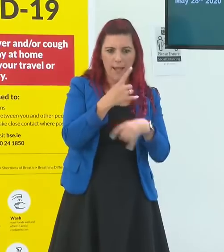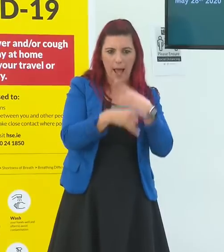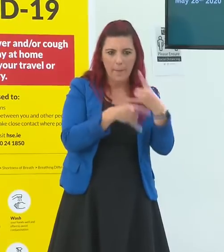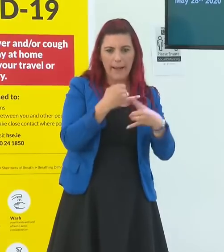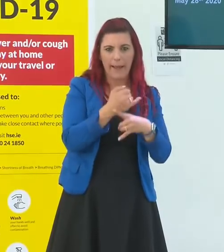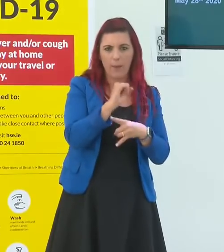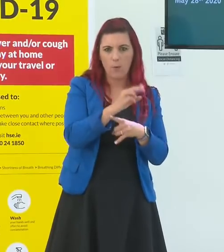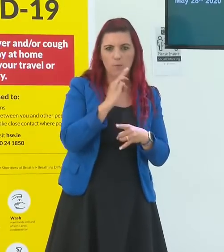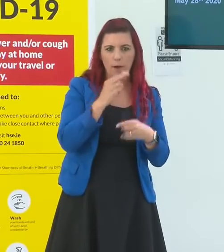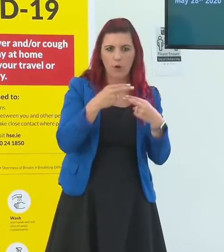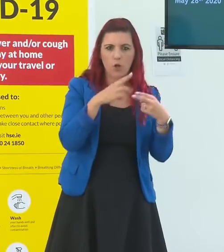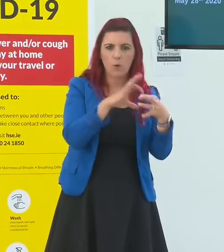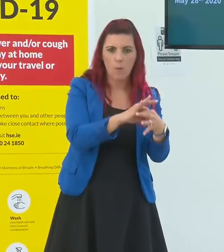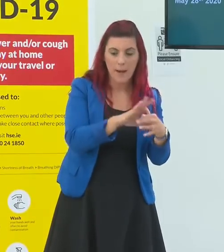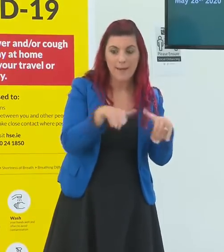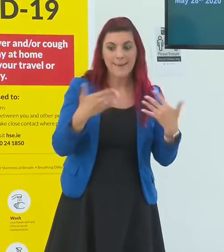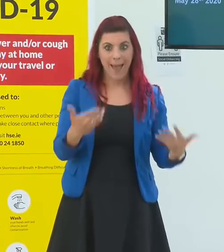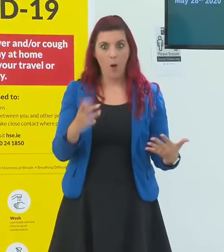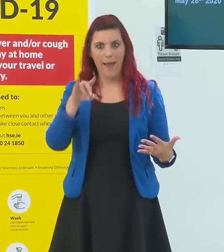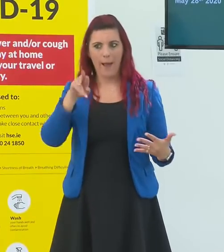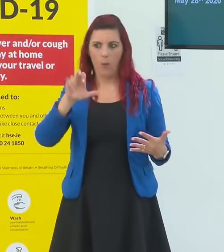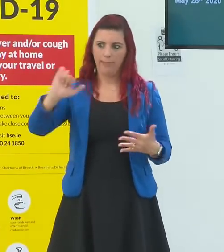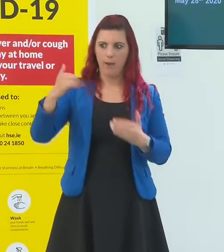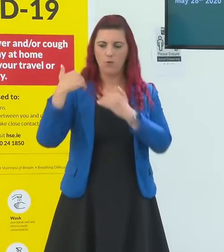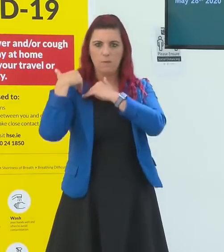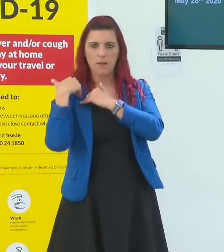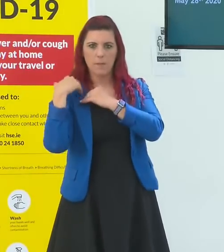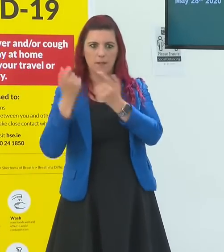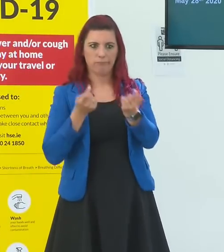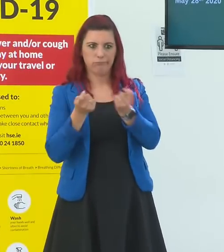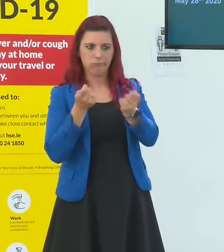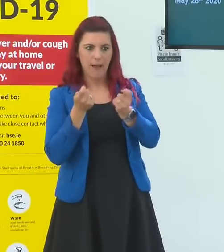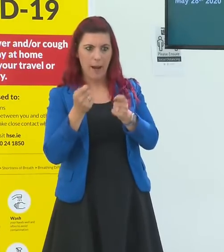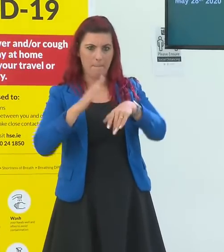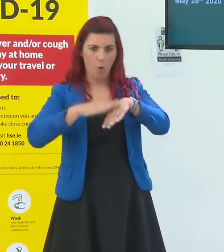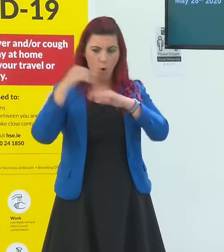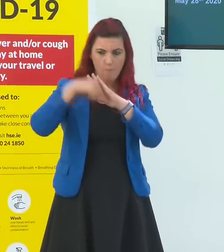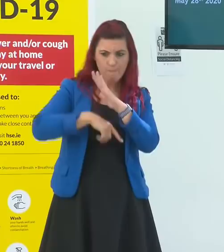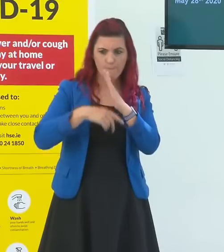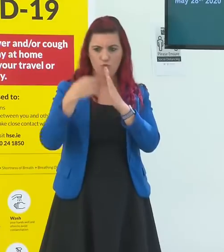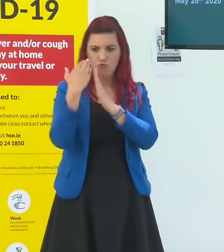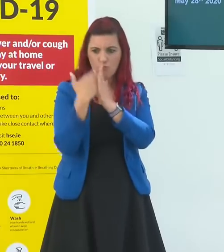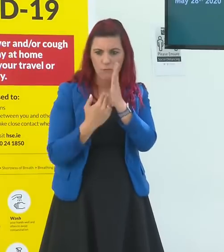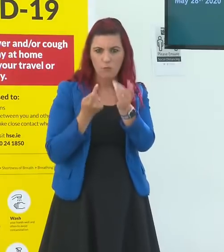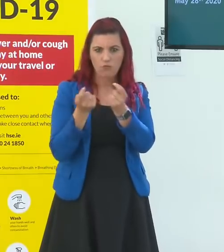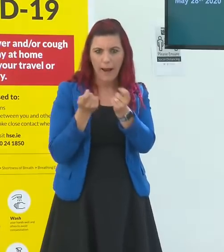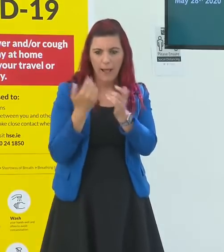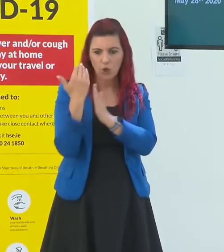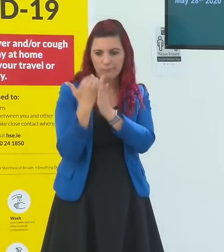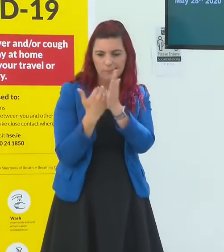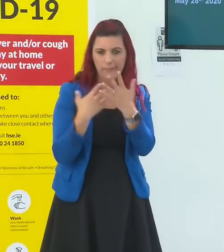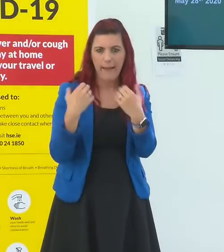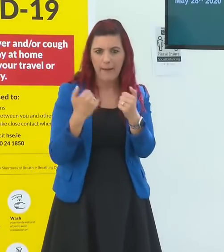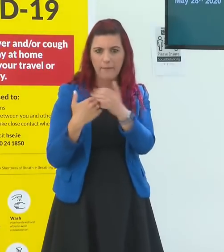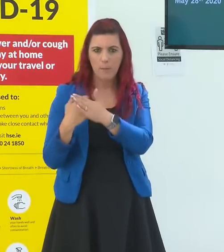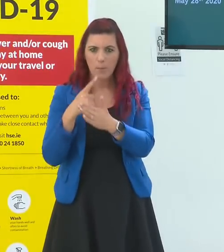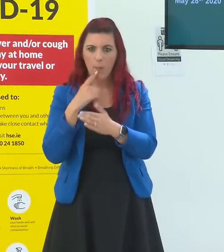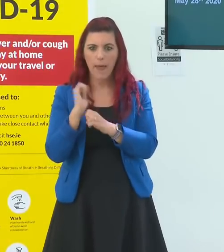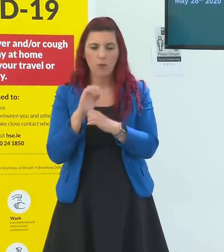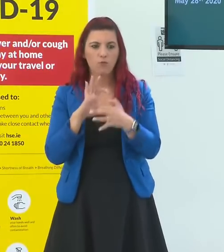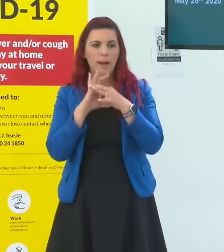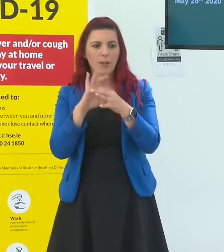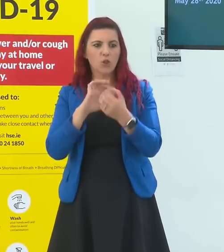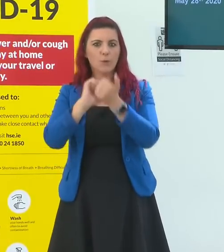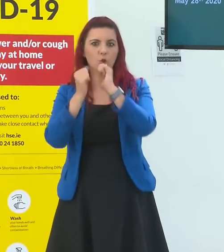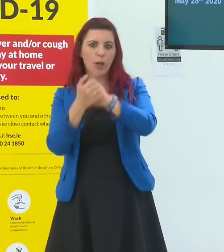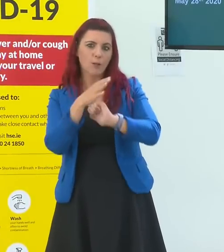capacity. Obviously, HIQA now operate to a far more comprehensive set of regulations, but that relationship moved